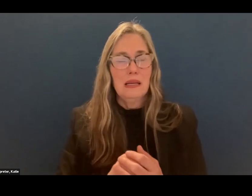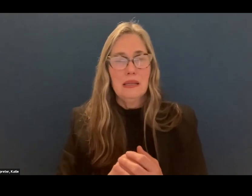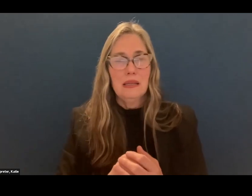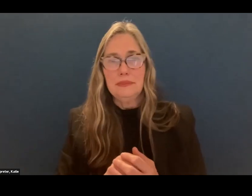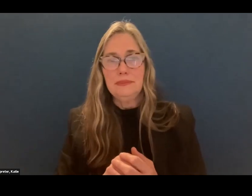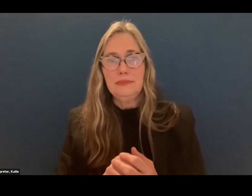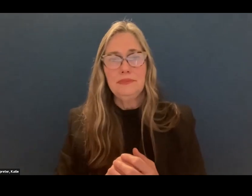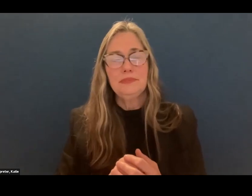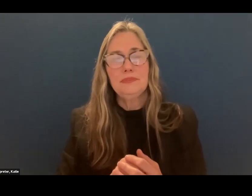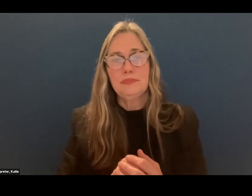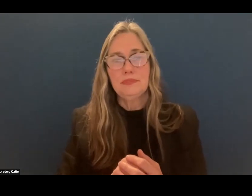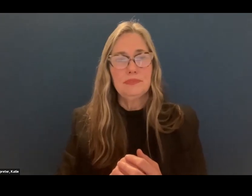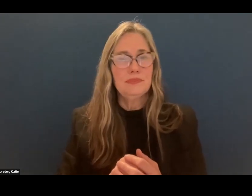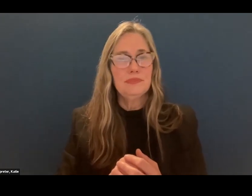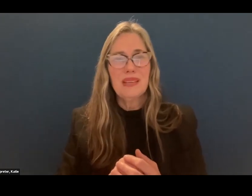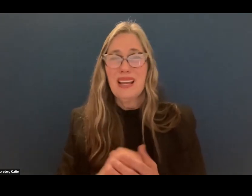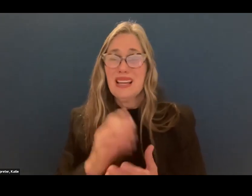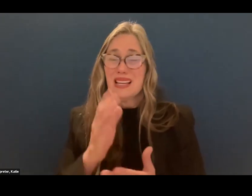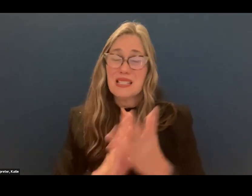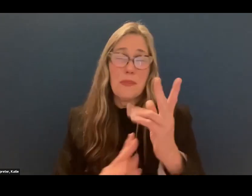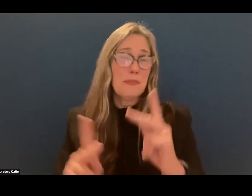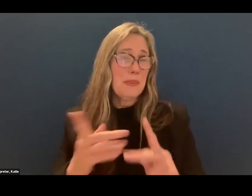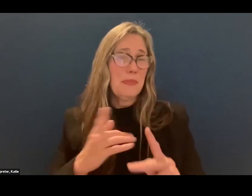address some of the issues,